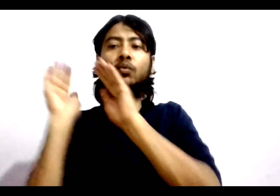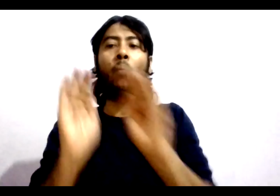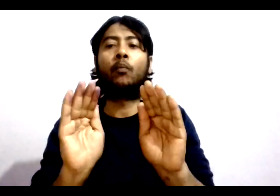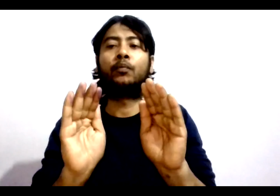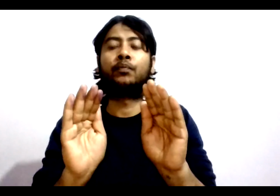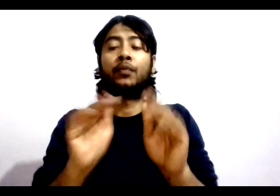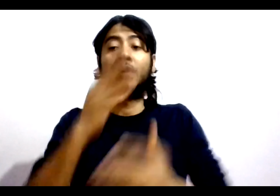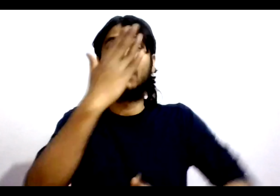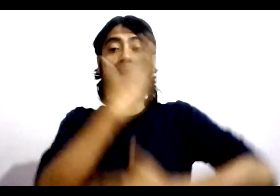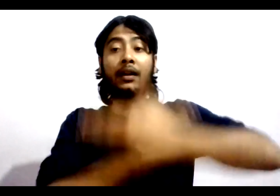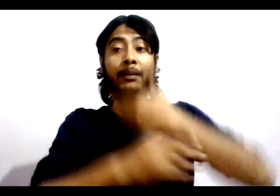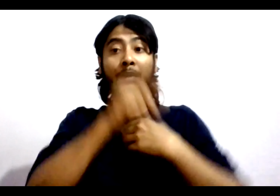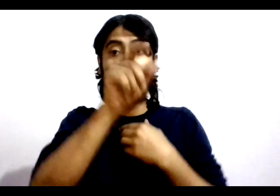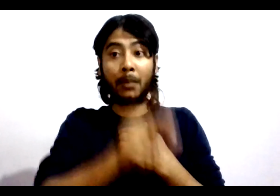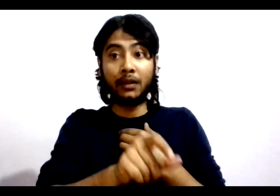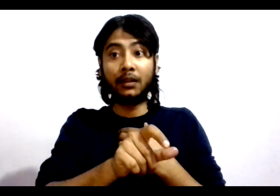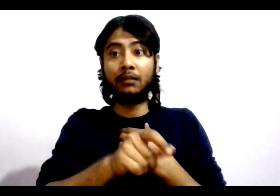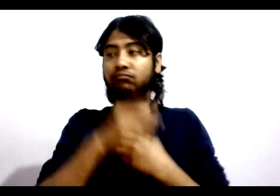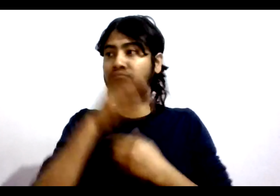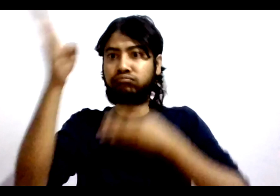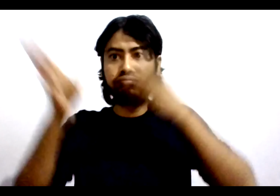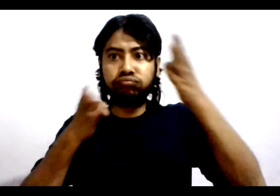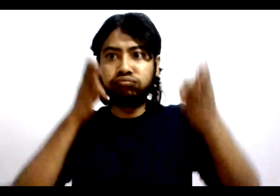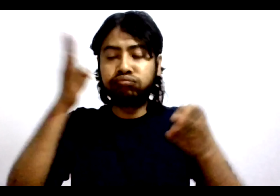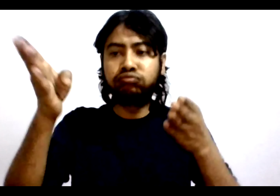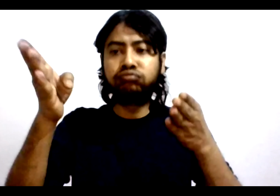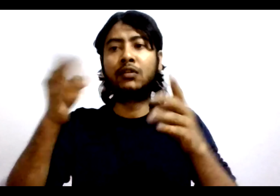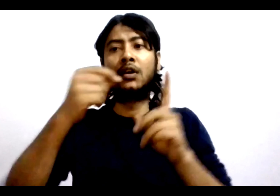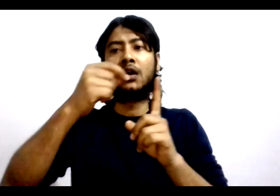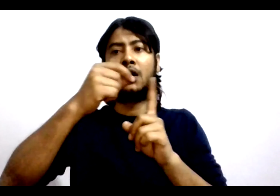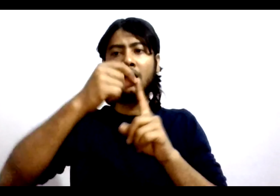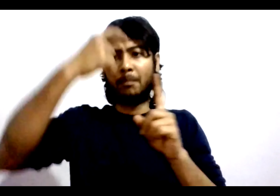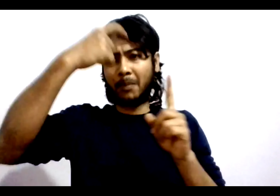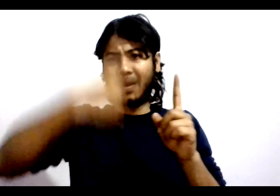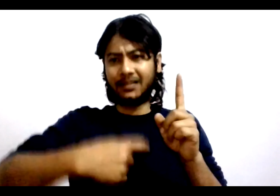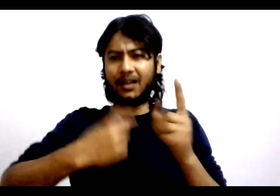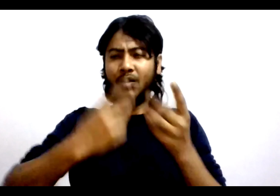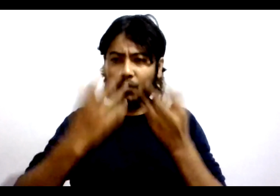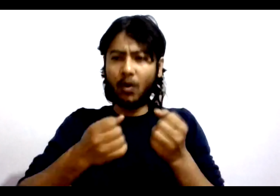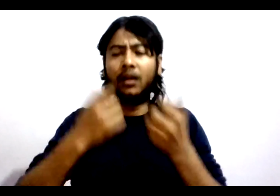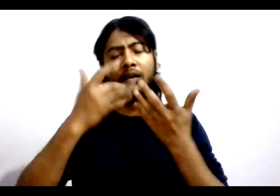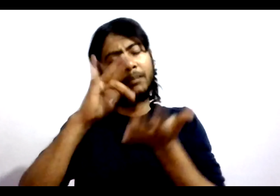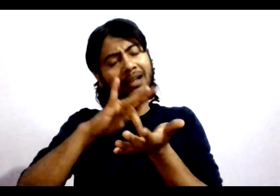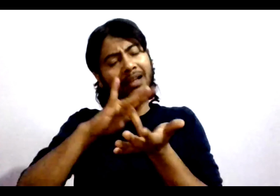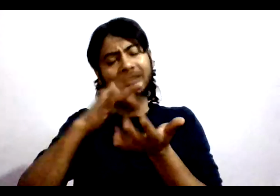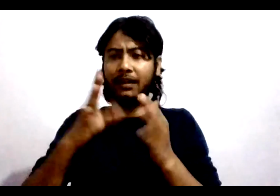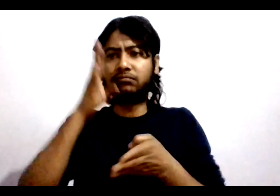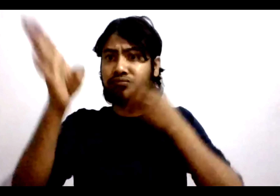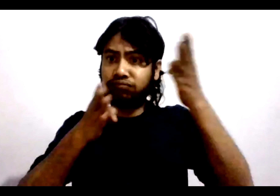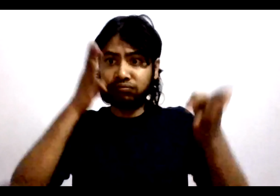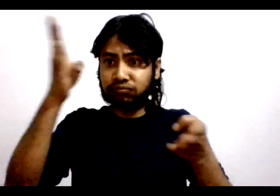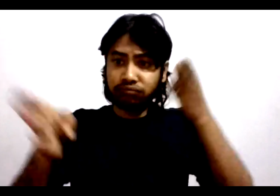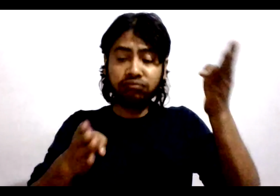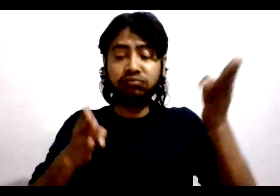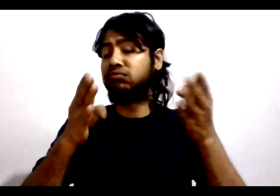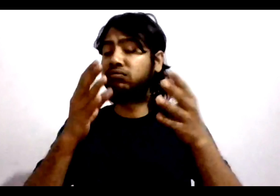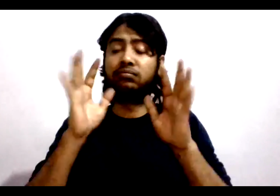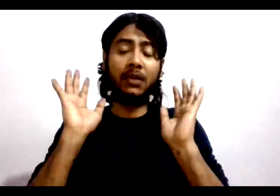disabilities, including personal mobility. So I think using that article and using that section, a lot of states are